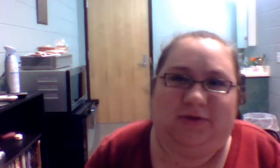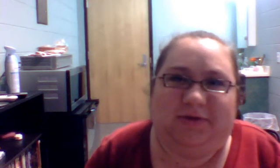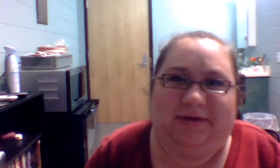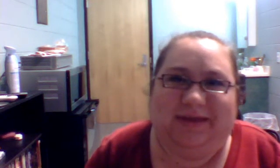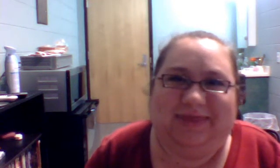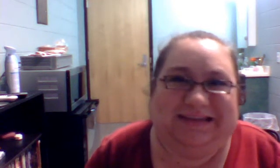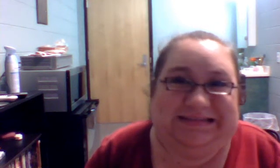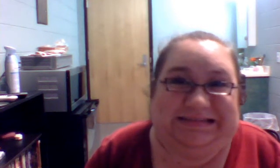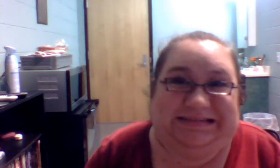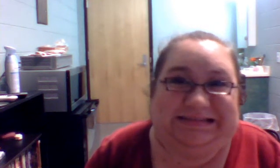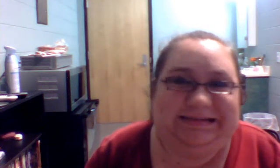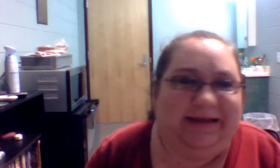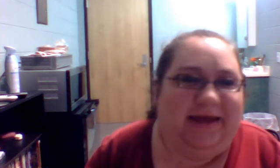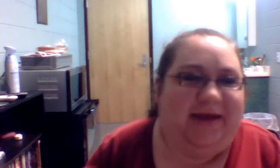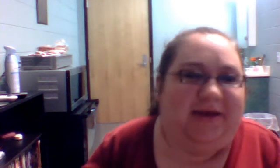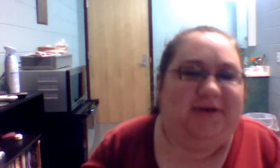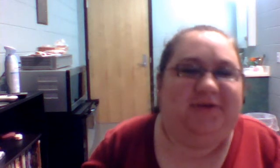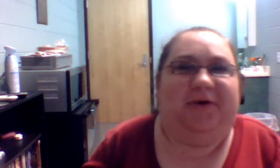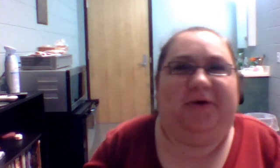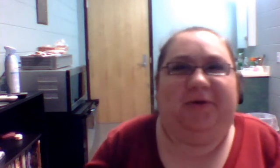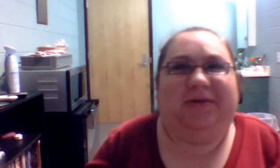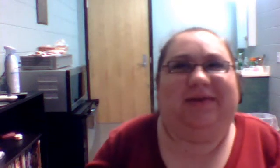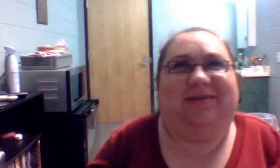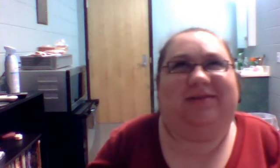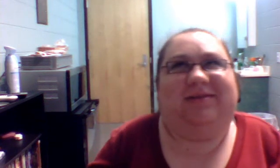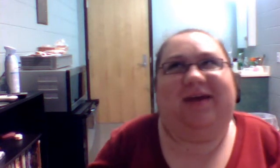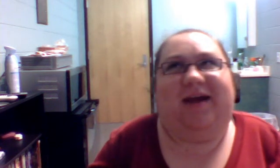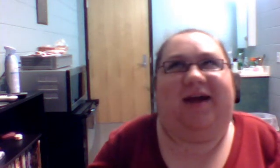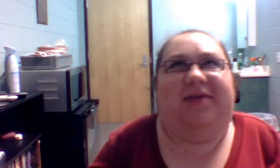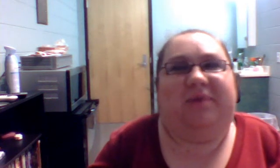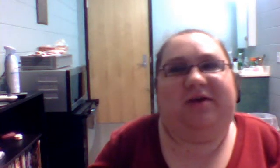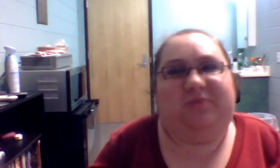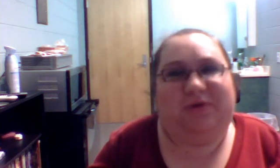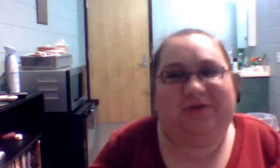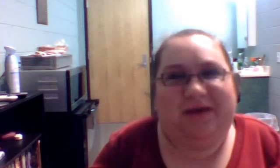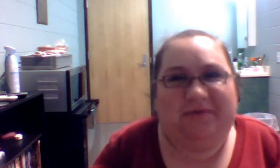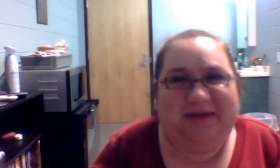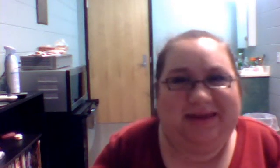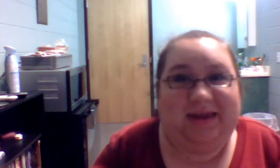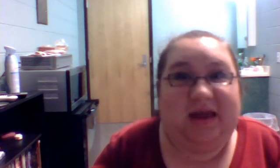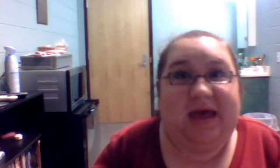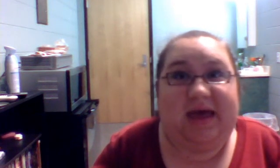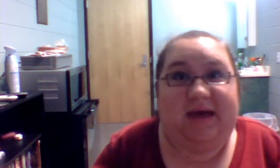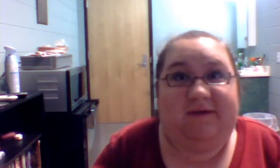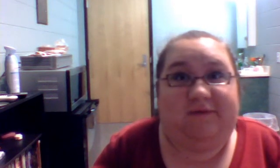13th. So, needless to say, I had the best birthday weekend ever.